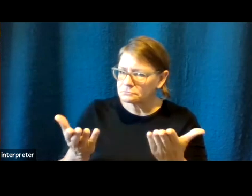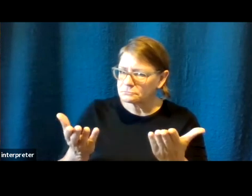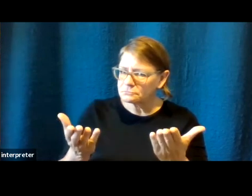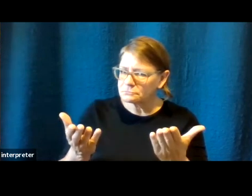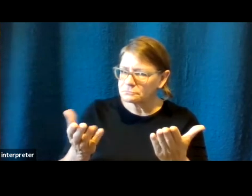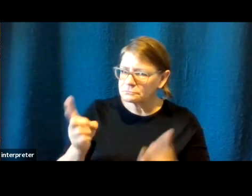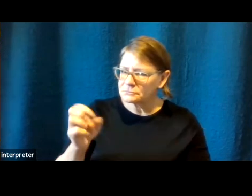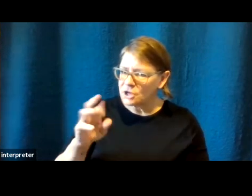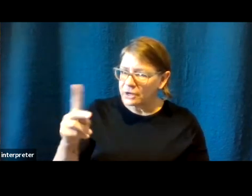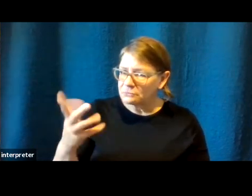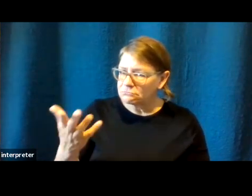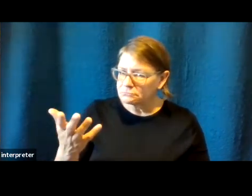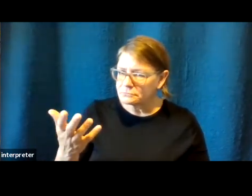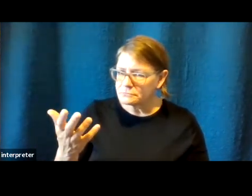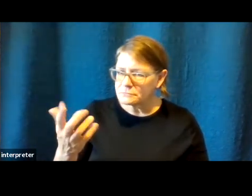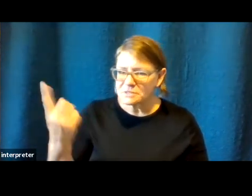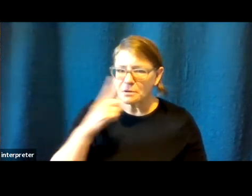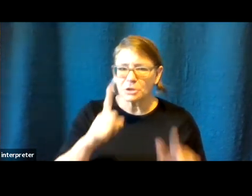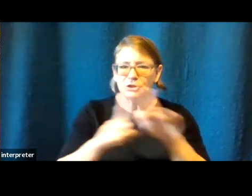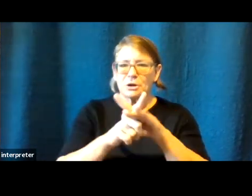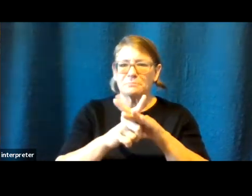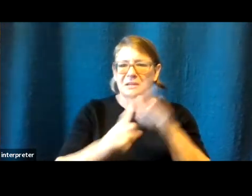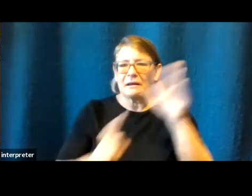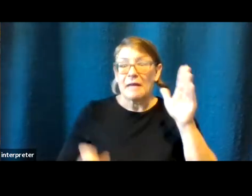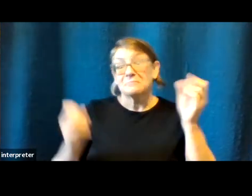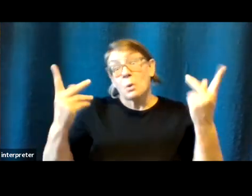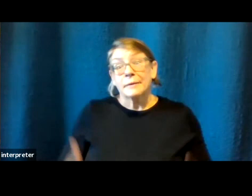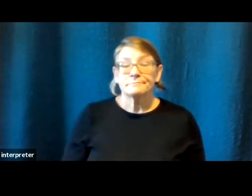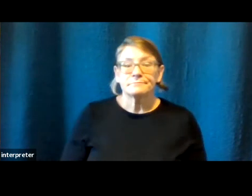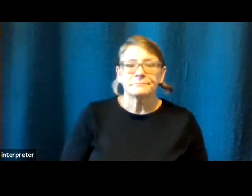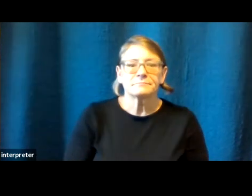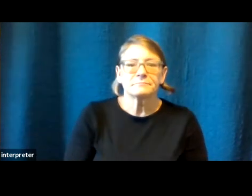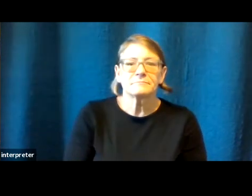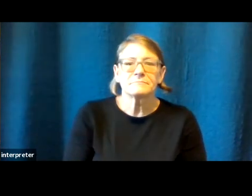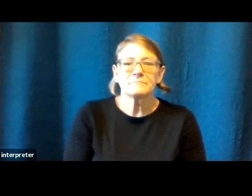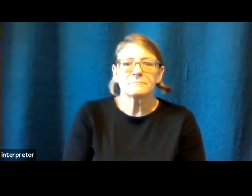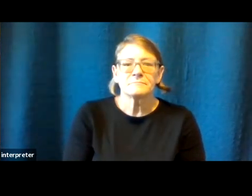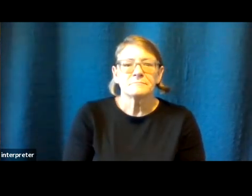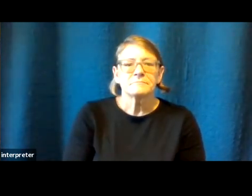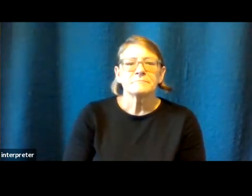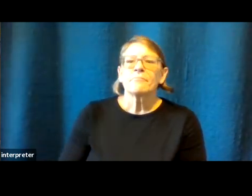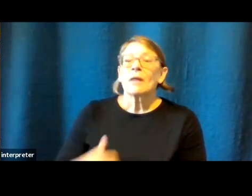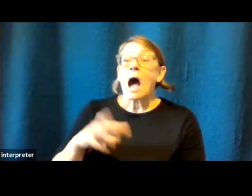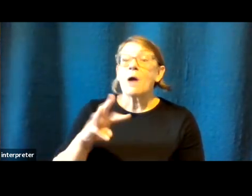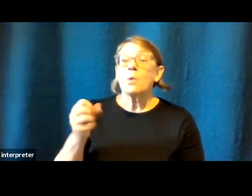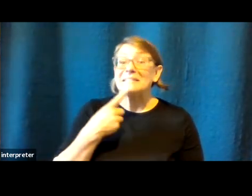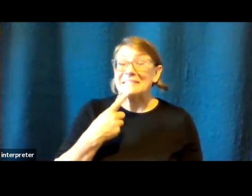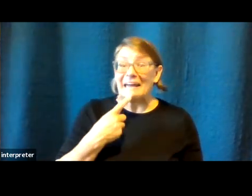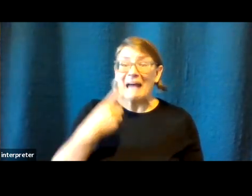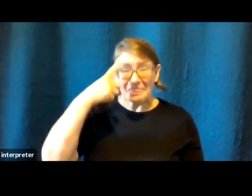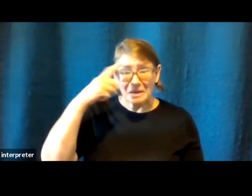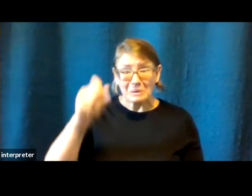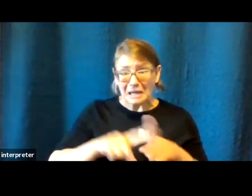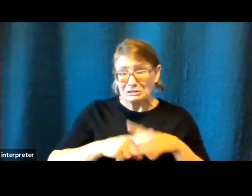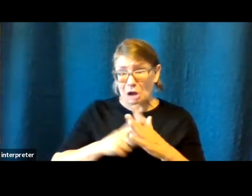Oh. Someone jumped in and jumped out. I was saying, I think we can start